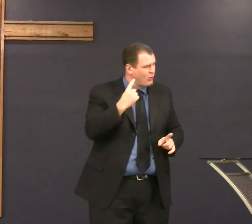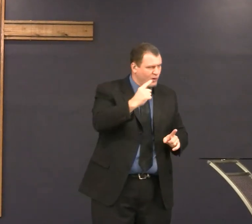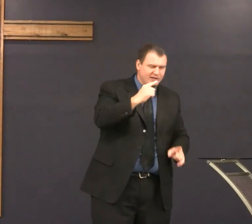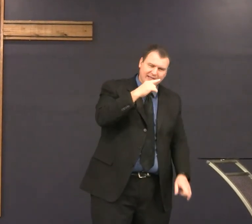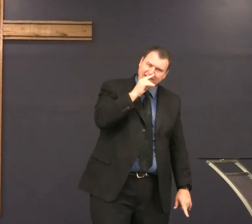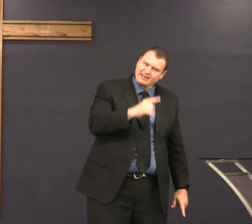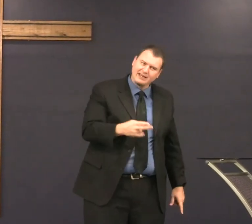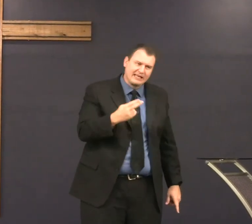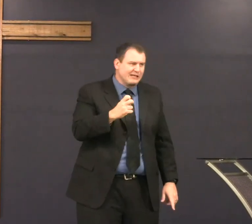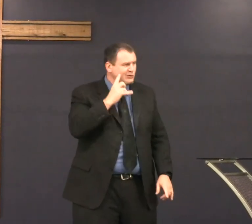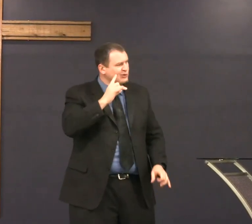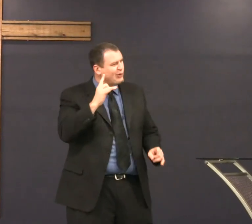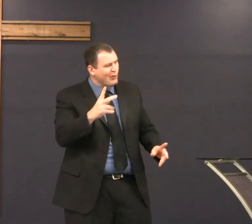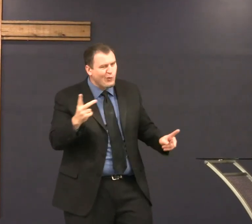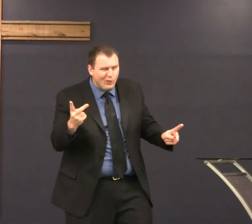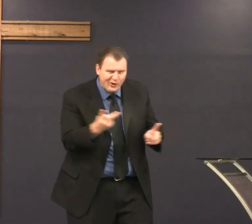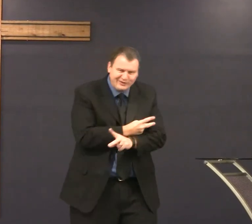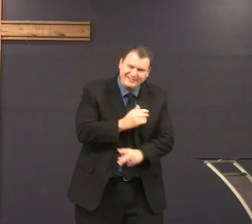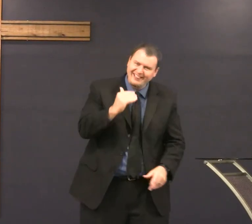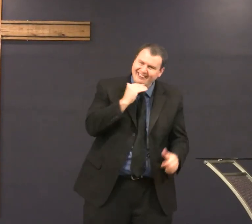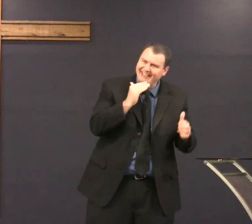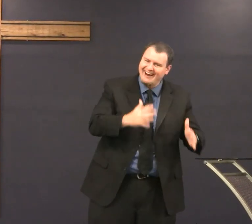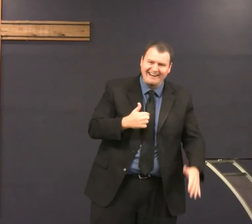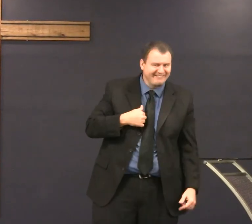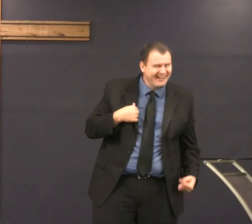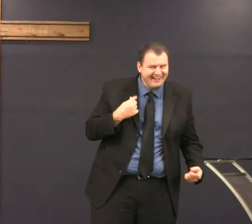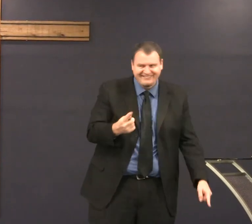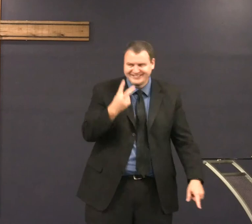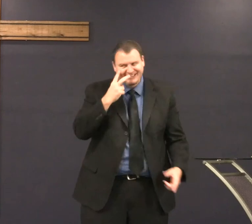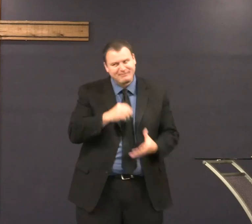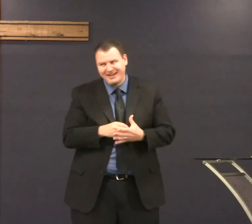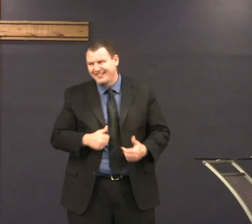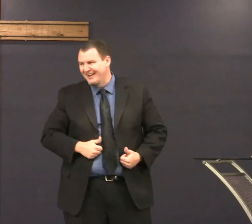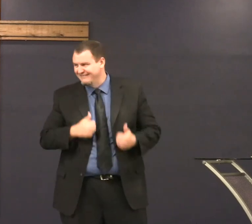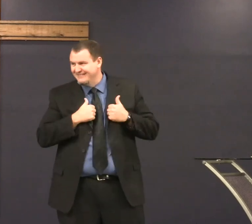boy when I was a new pastor, he was,